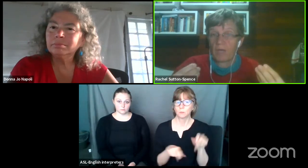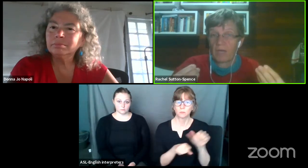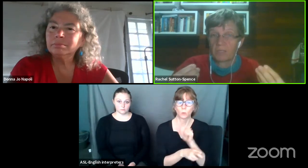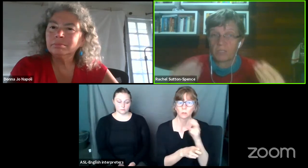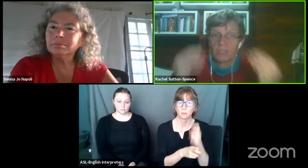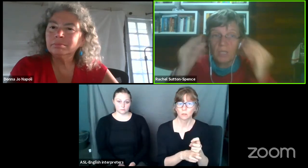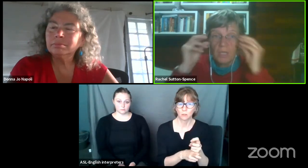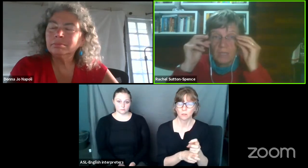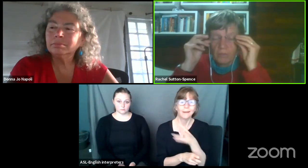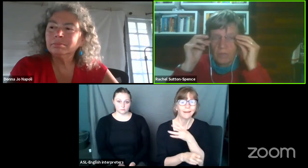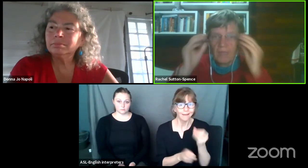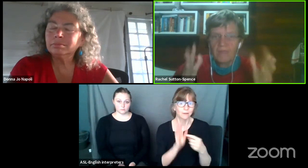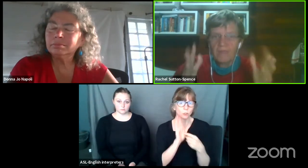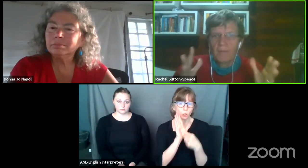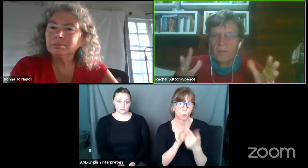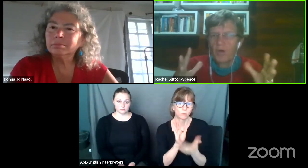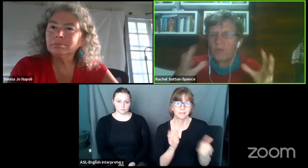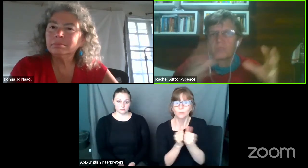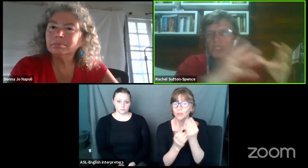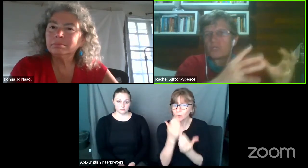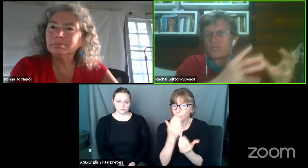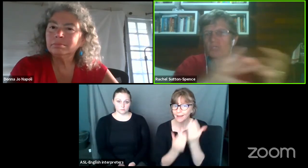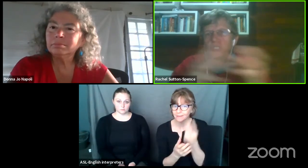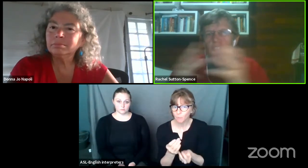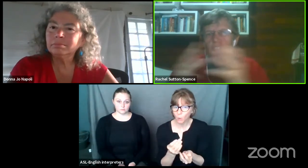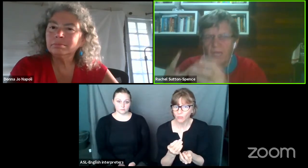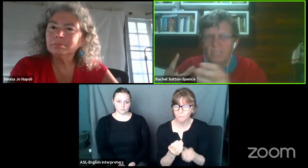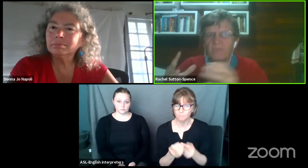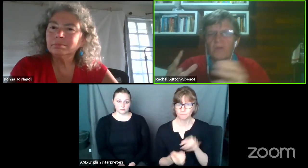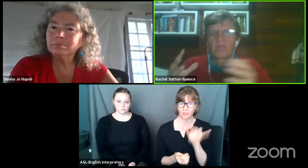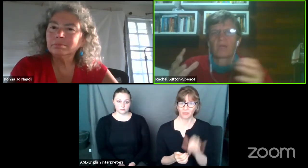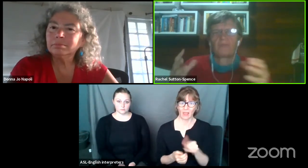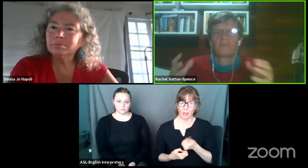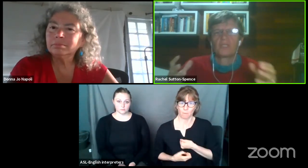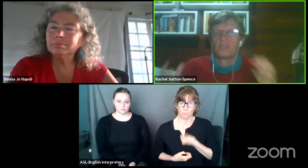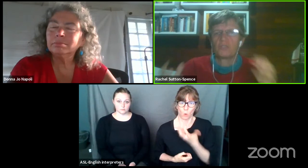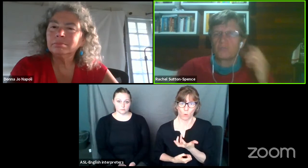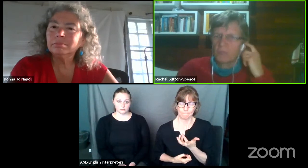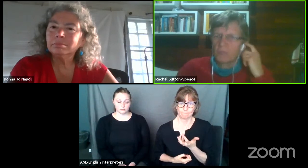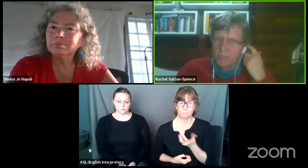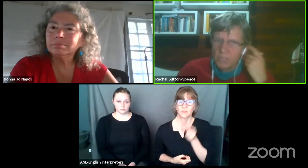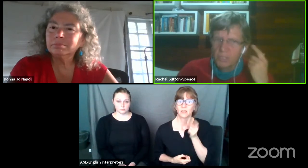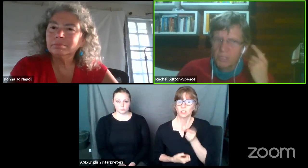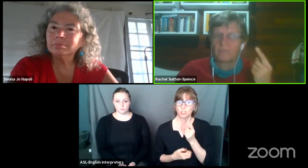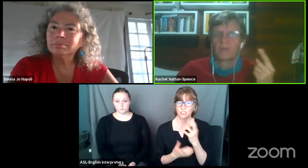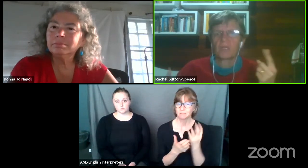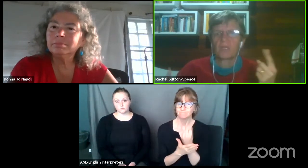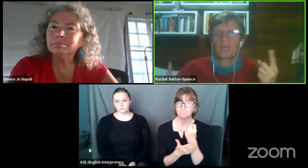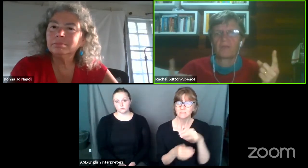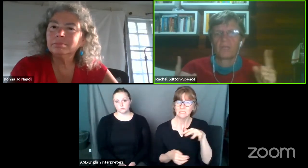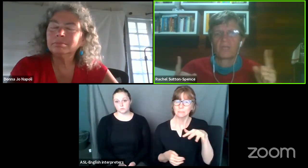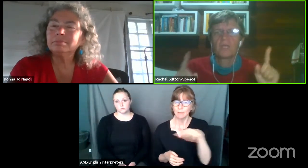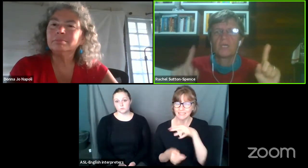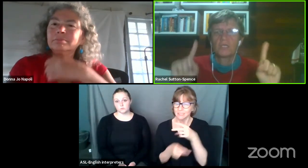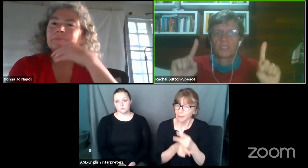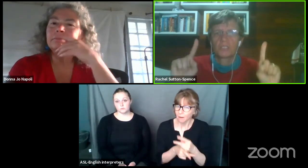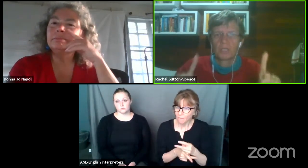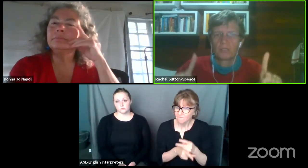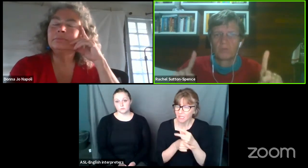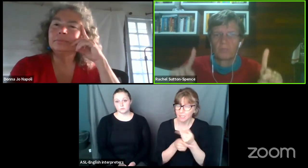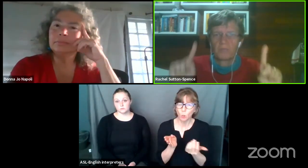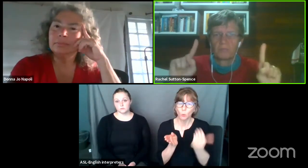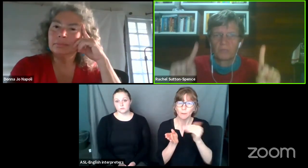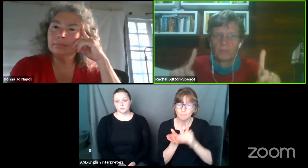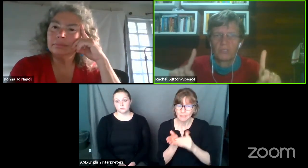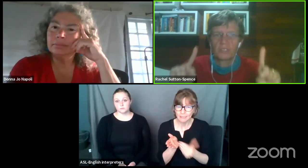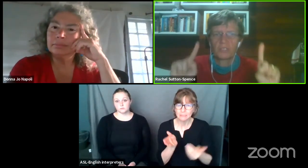her hands. Now, in that poem, she uses space very carefully. She uses repetition very carefully. I don't